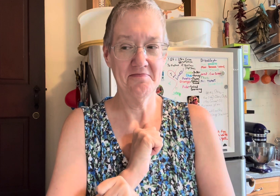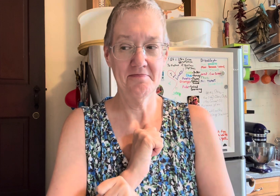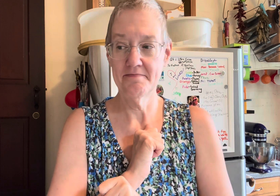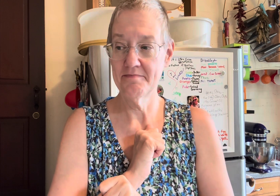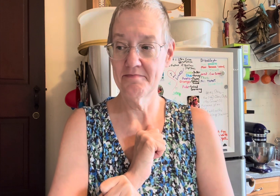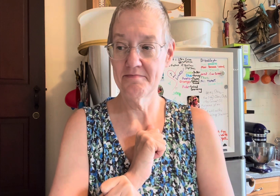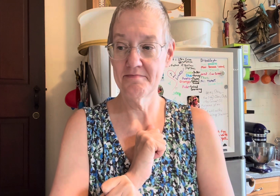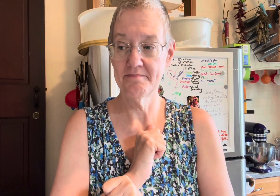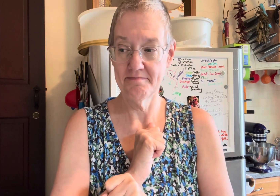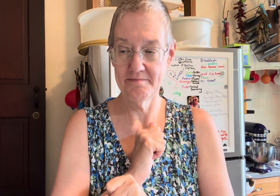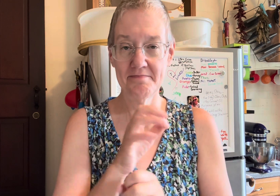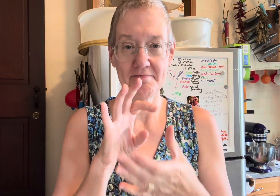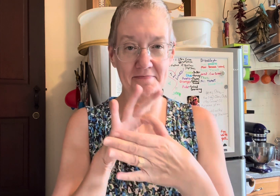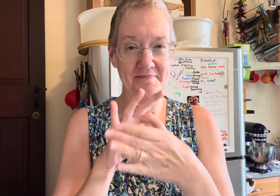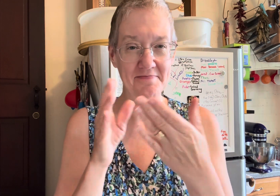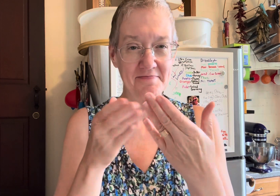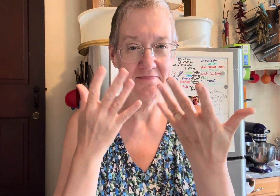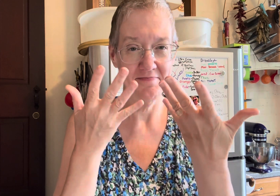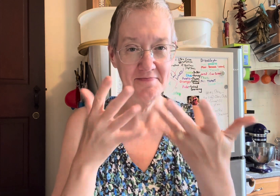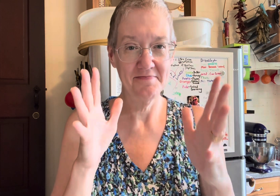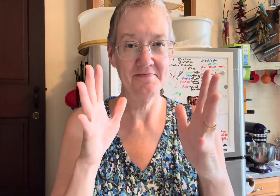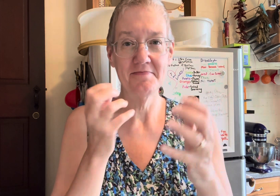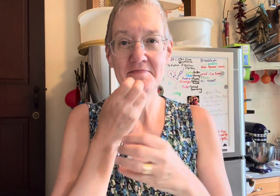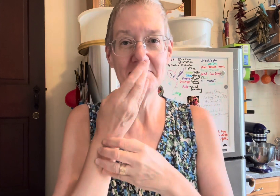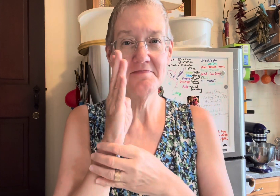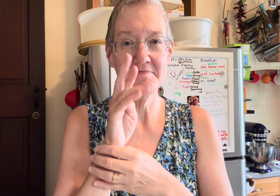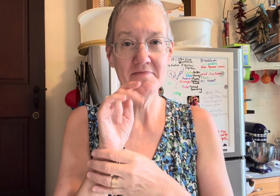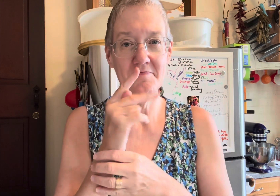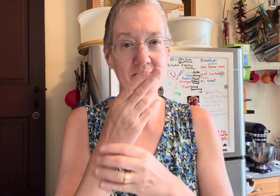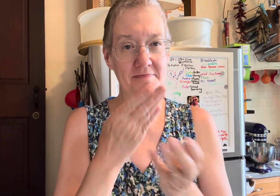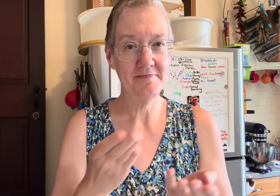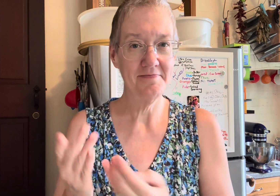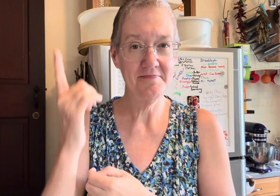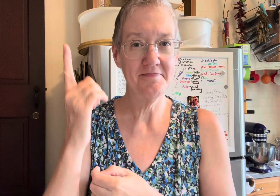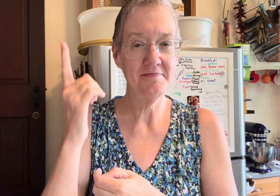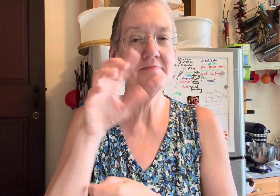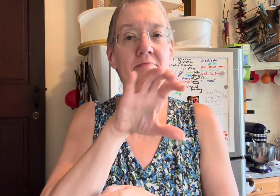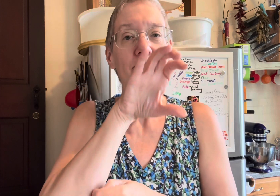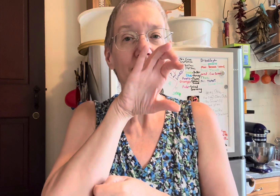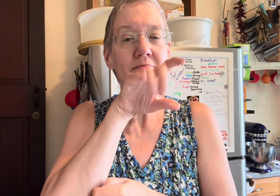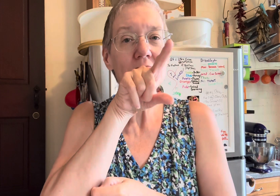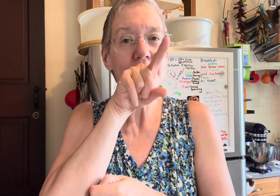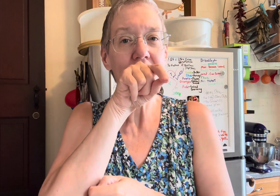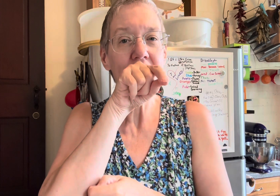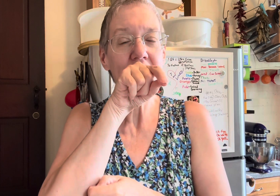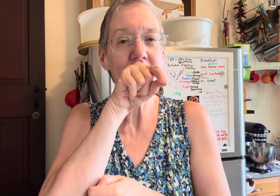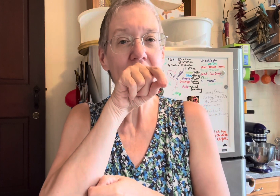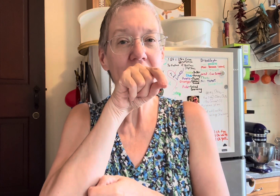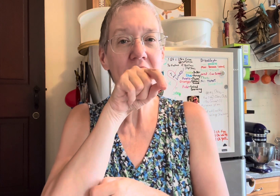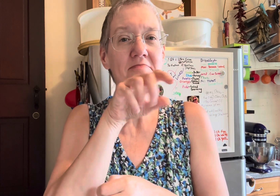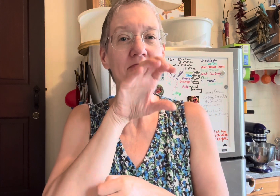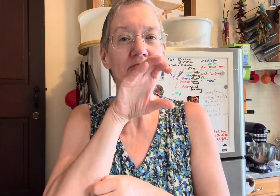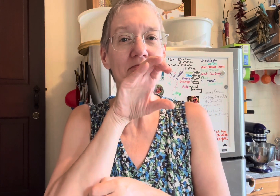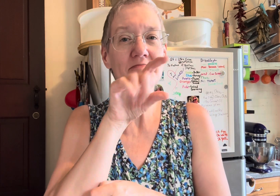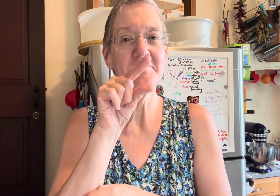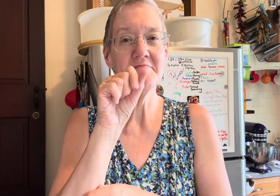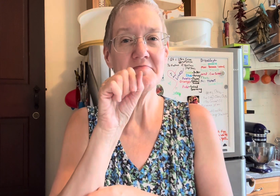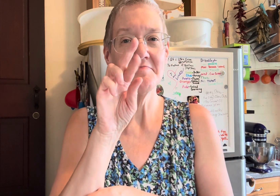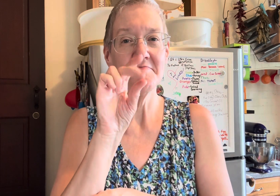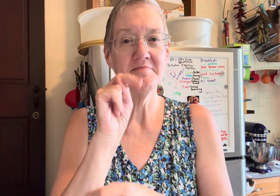you along with me. Okay, I think the meat's almost finished, so let's warm up the broth and go upstairs and watch the birds and enjoy